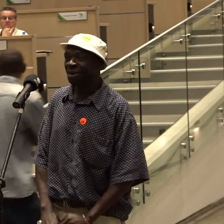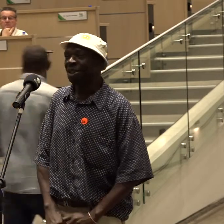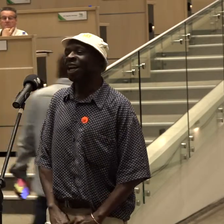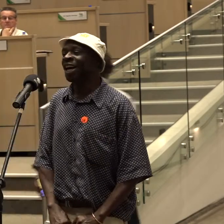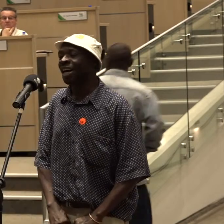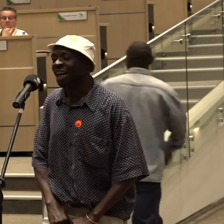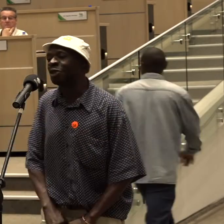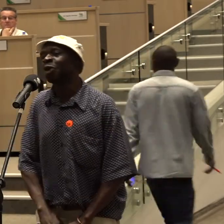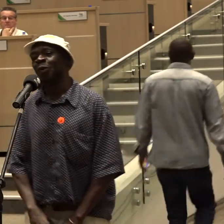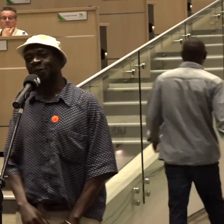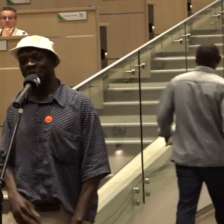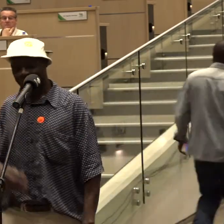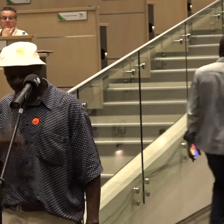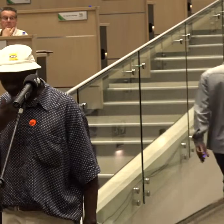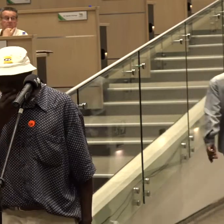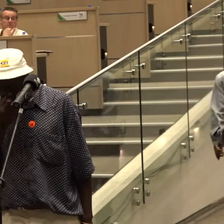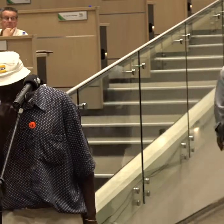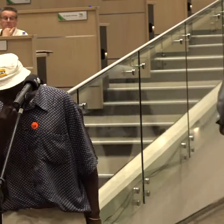all right